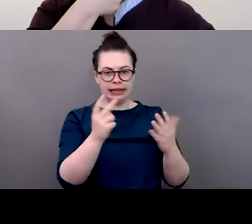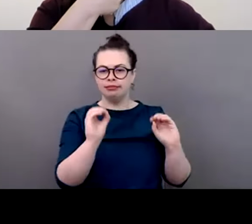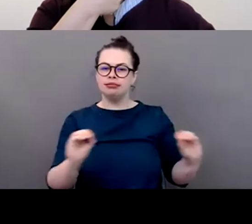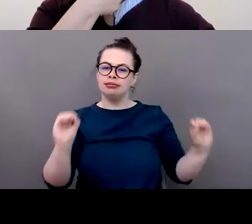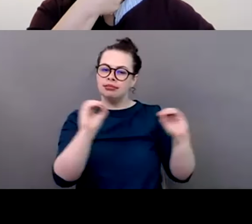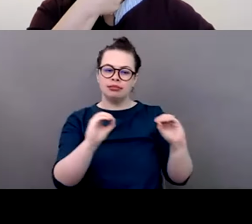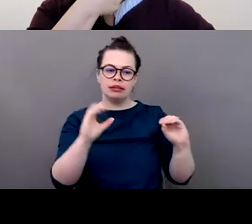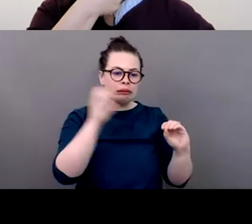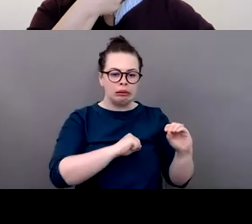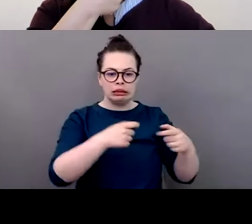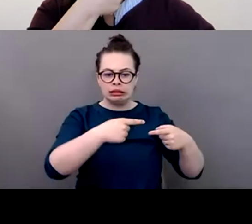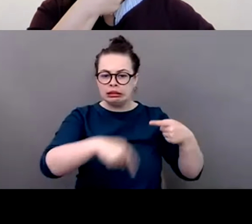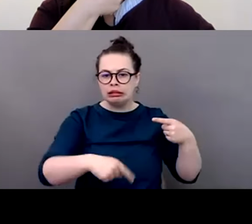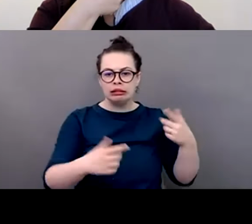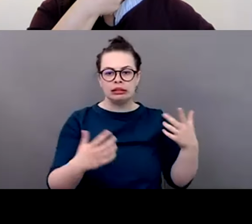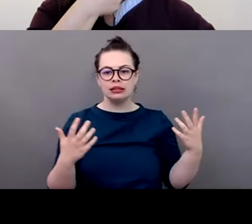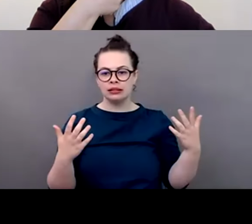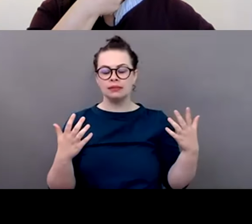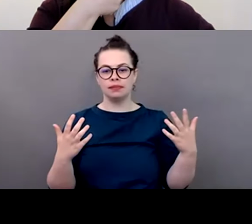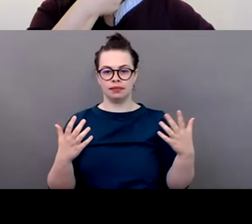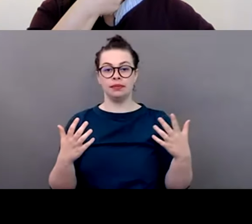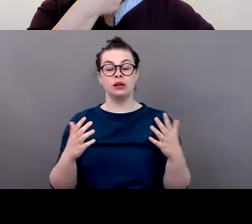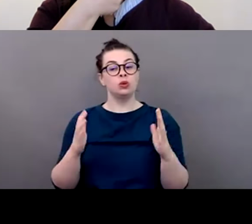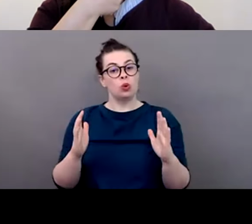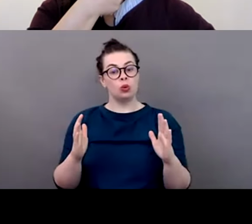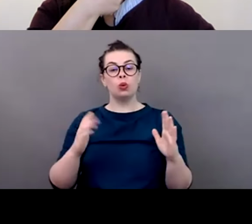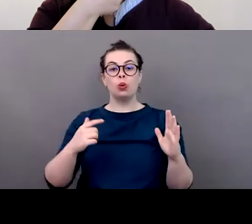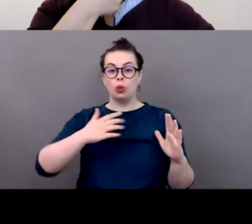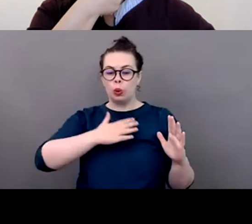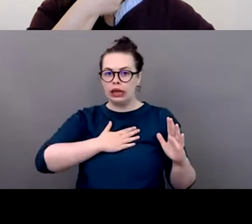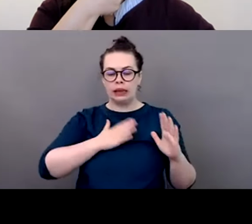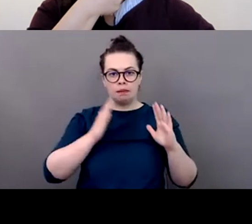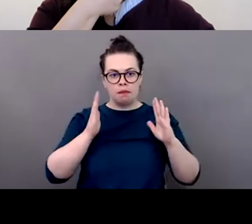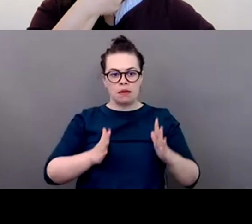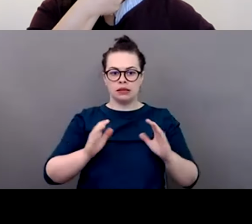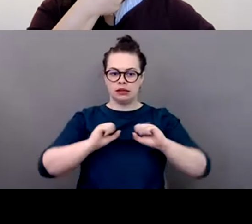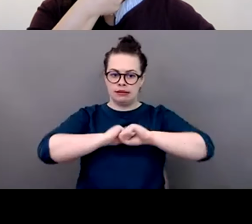usually what we need to have a very clear awareness about